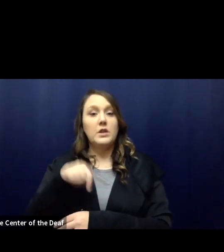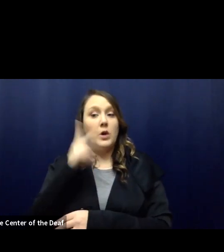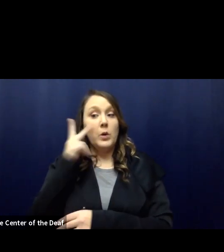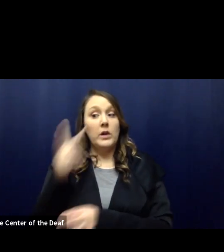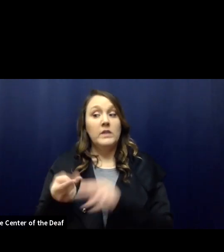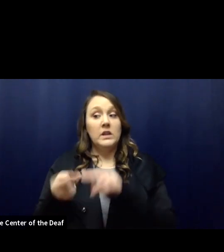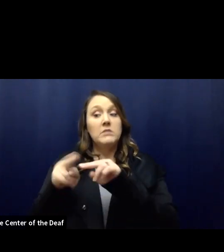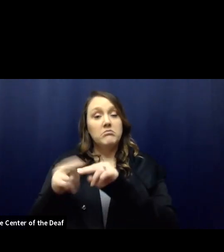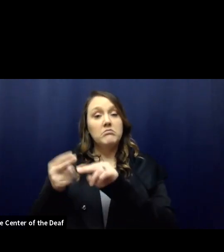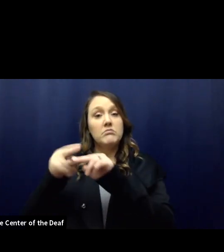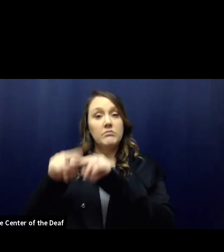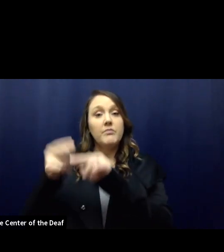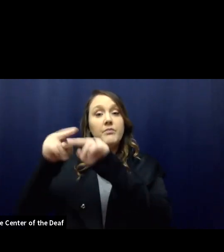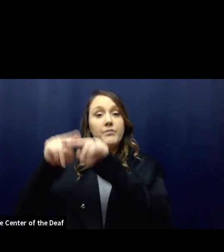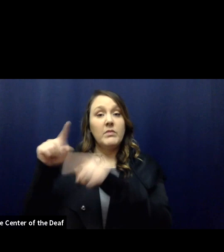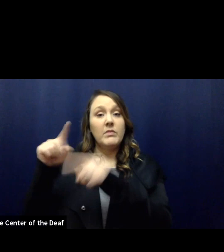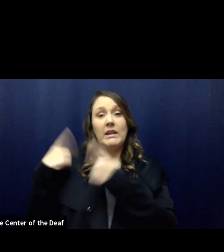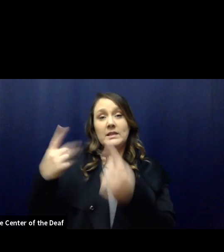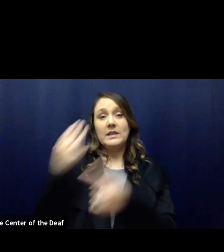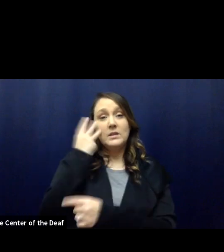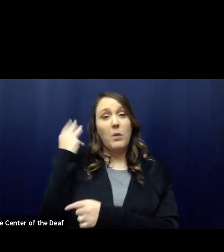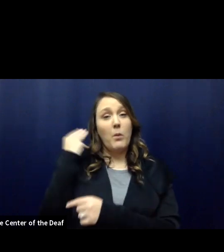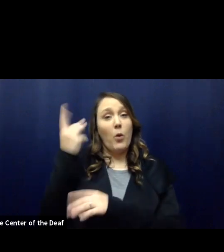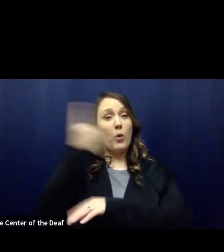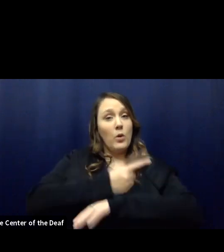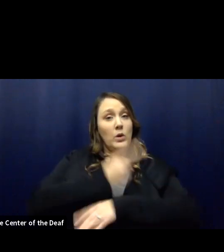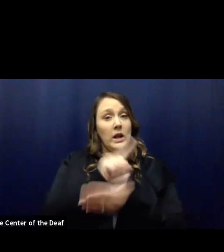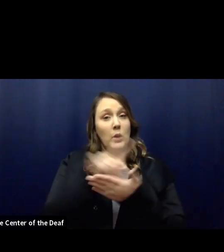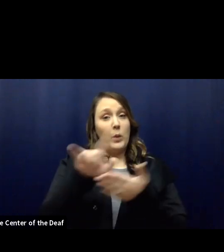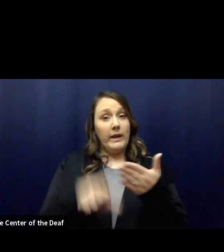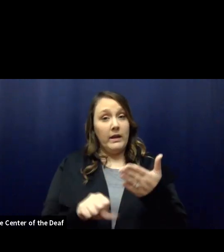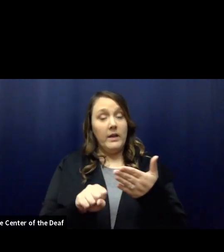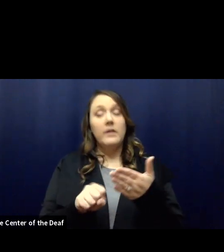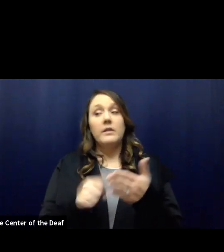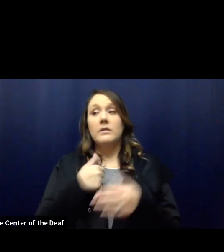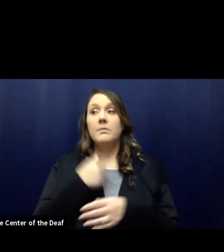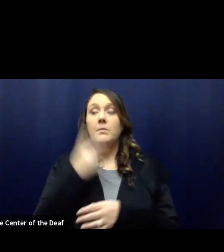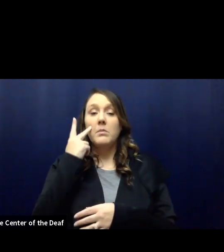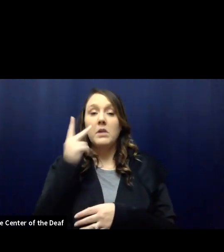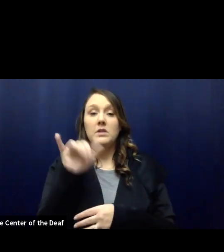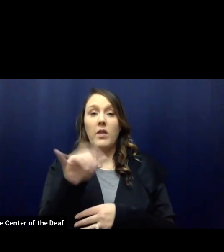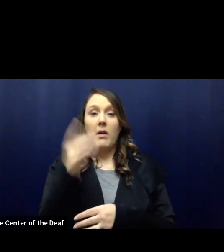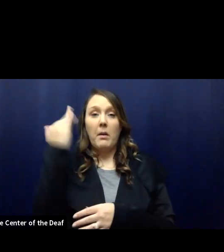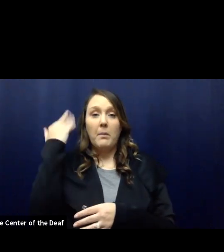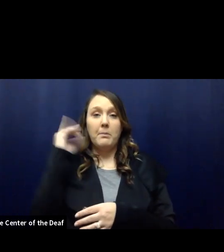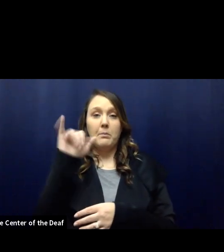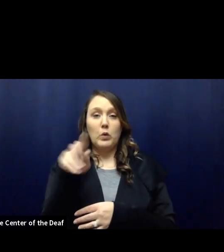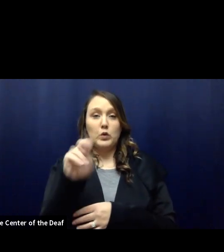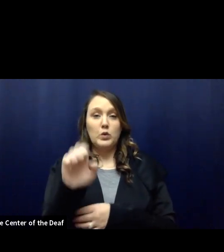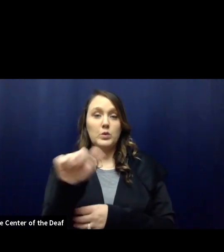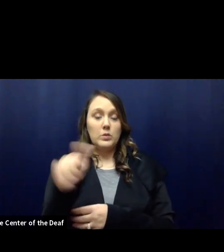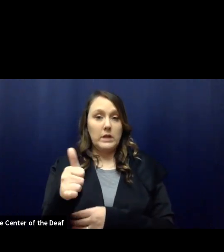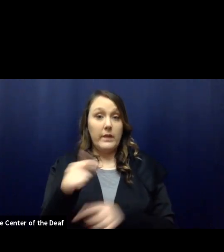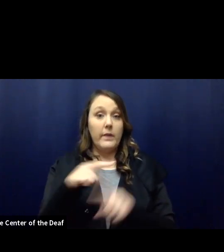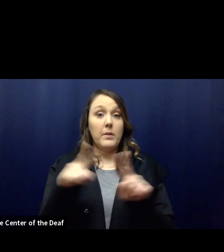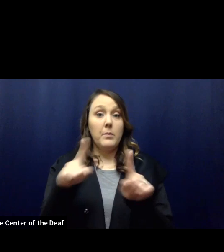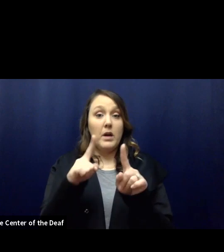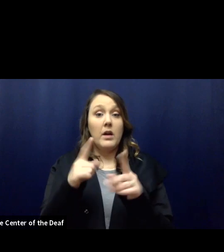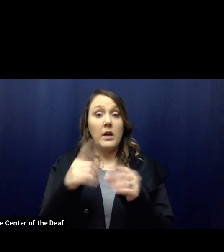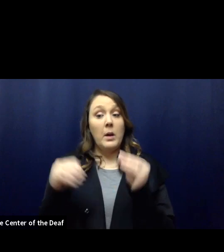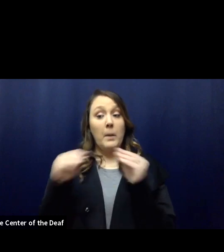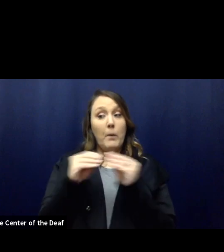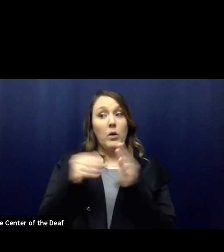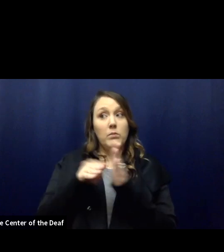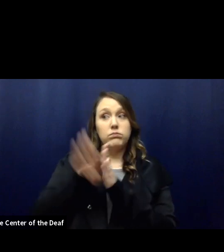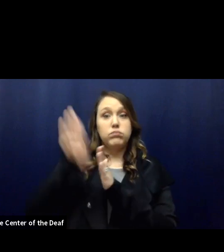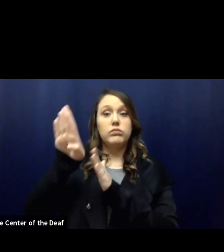cases really since Memorial Weekend. We saw the beginnings of that when I was here again on June 10th, but we've seen a sharper increase, as Charity said,